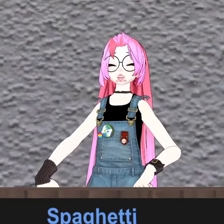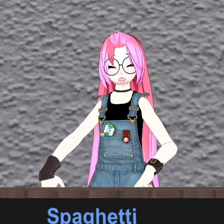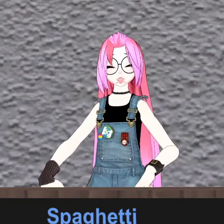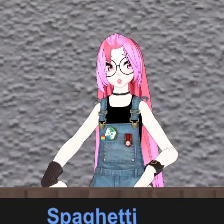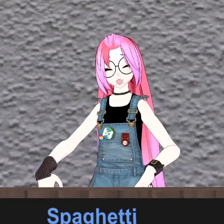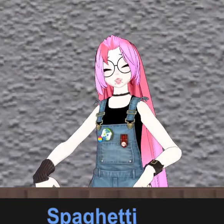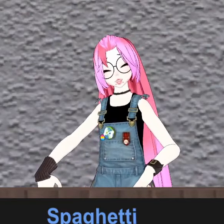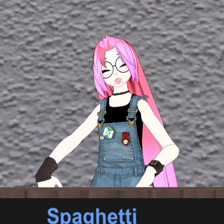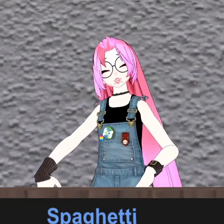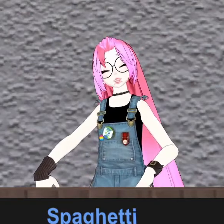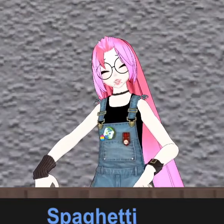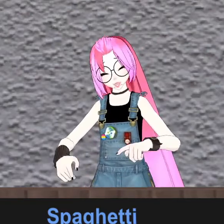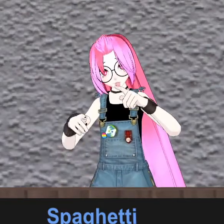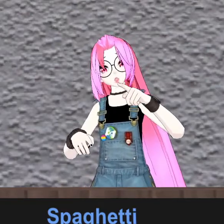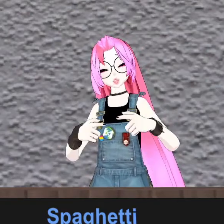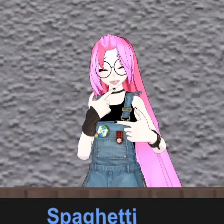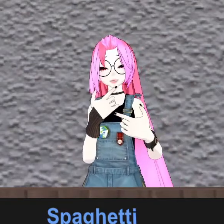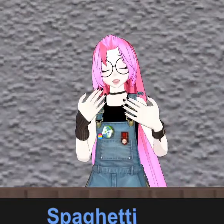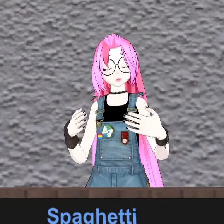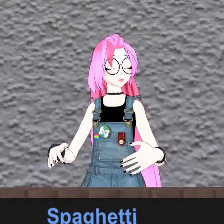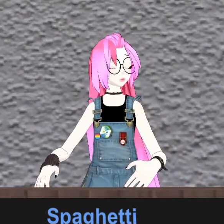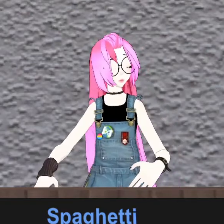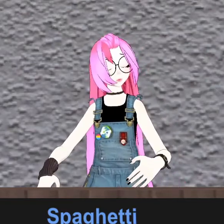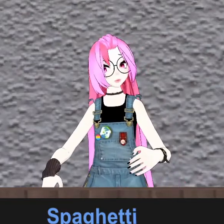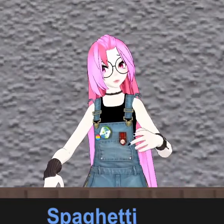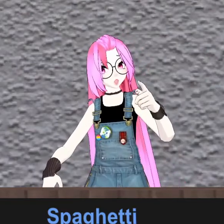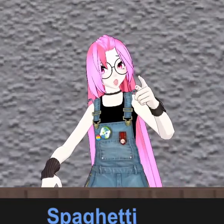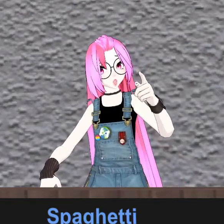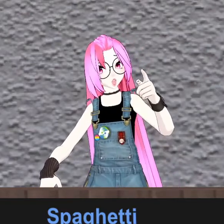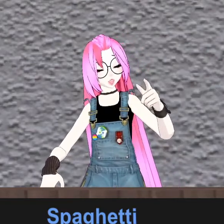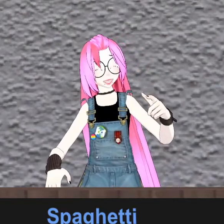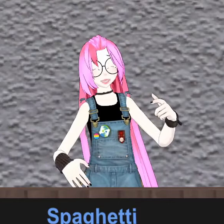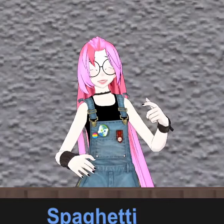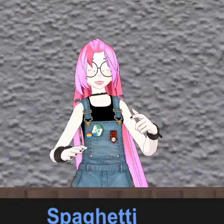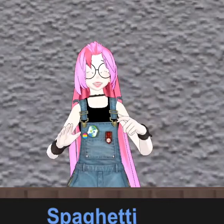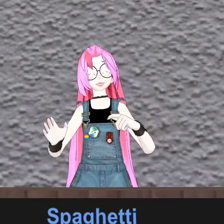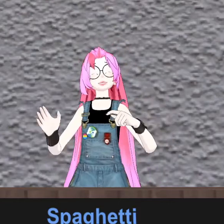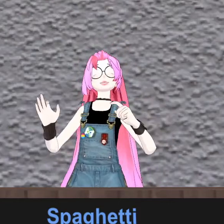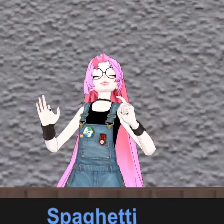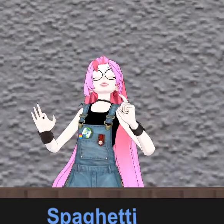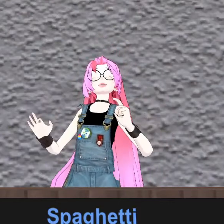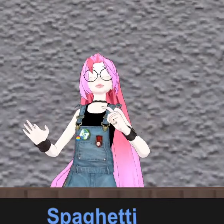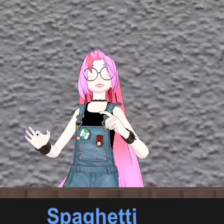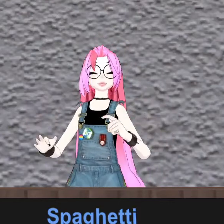Mm-hmm. Yep. Good. So you got a question, Steph? What's up?